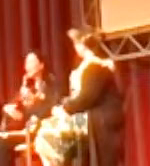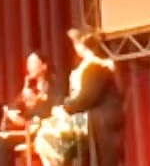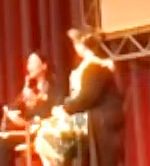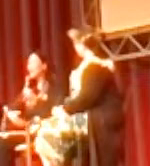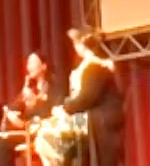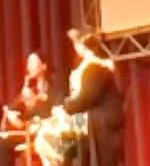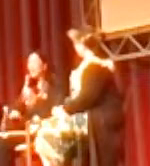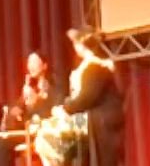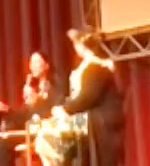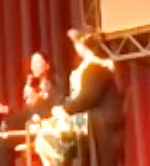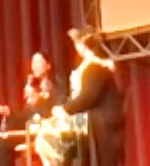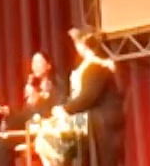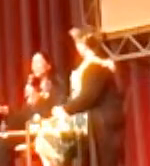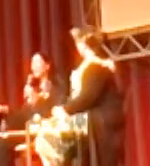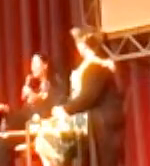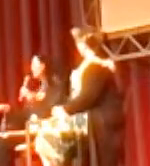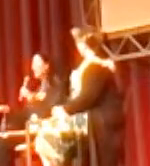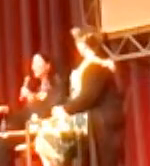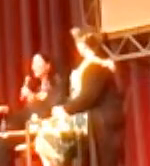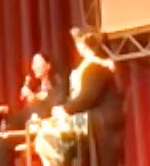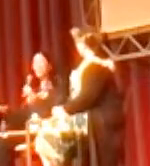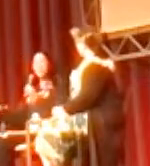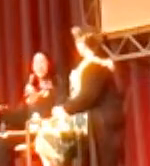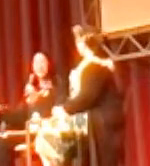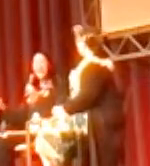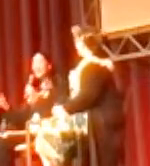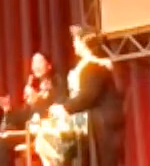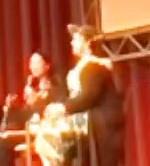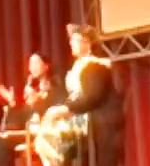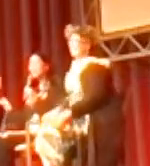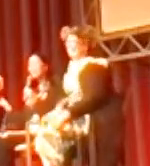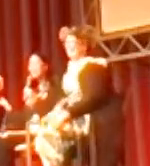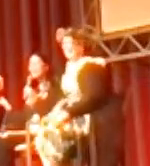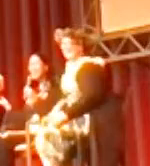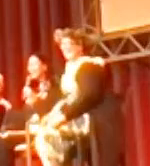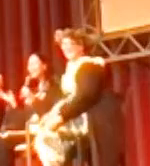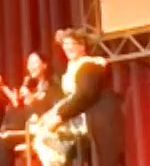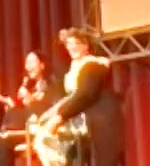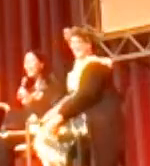and we'll take over. We're like, no, we don't have the capability to. No.